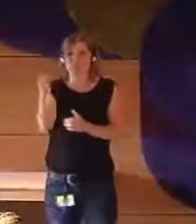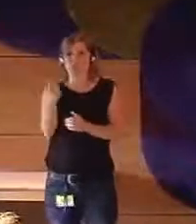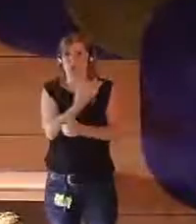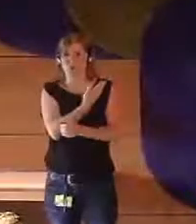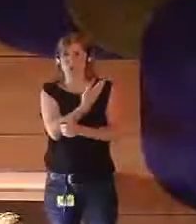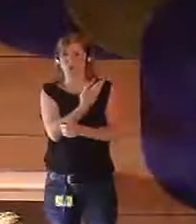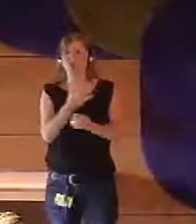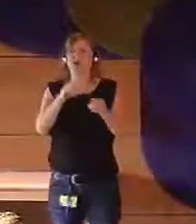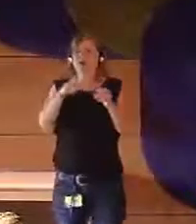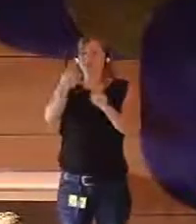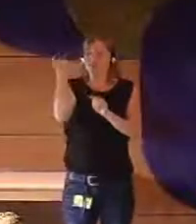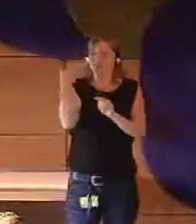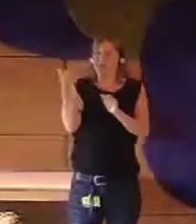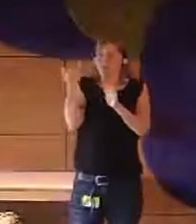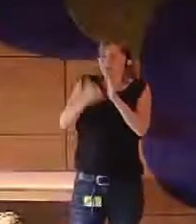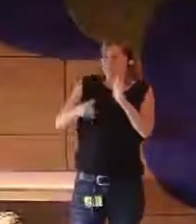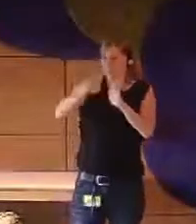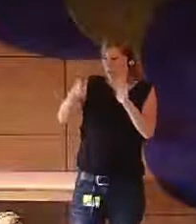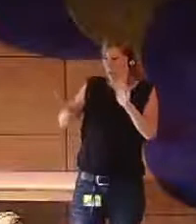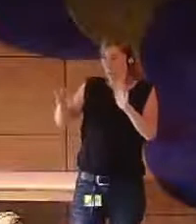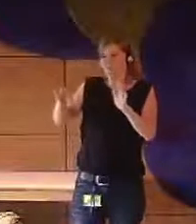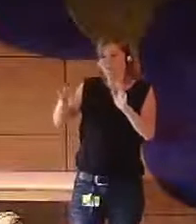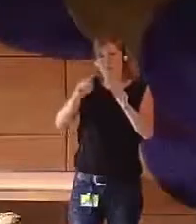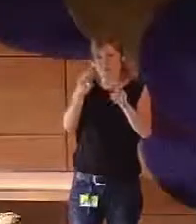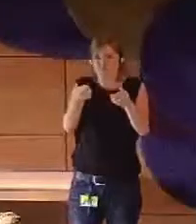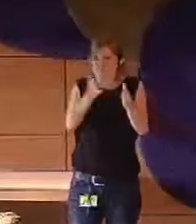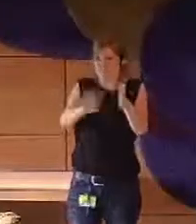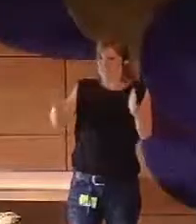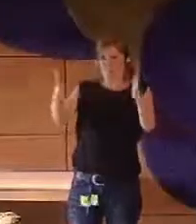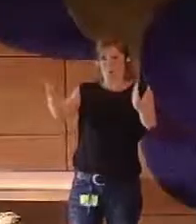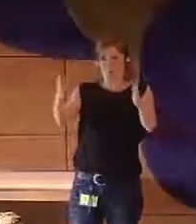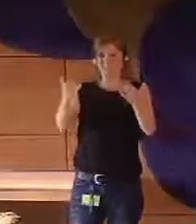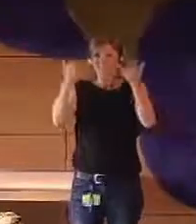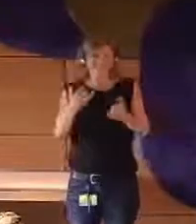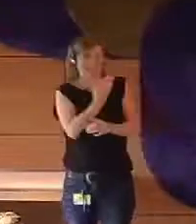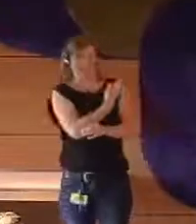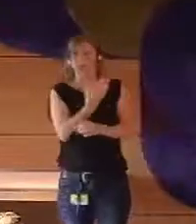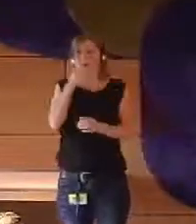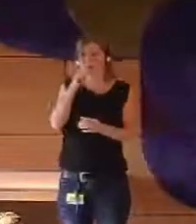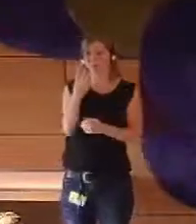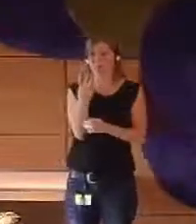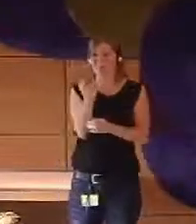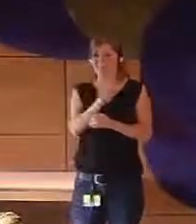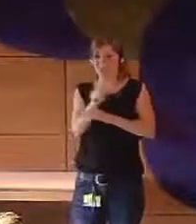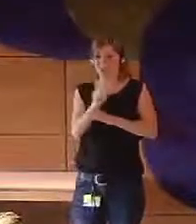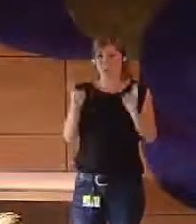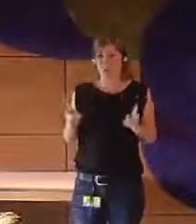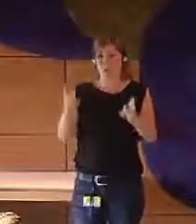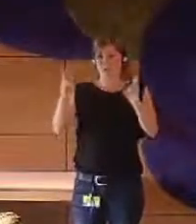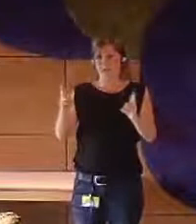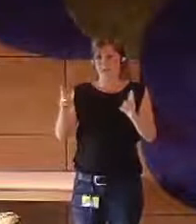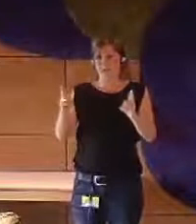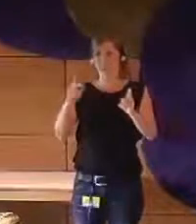is over 24 hours. So the testosterone level rises overnight, reaches a peak